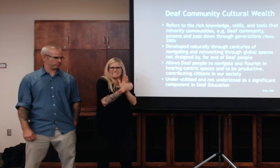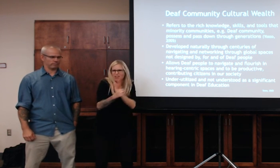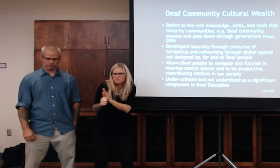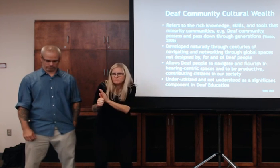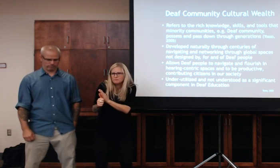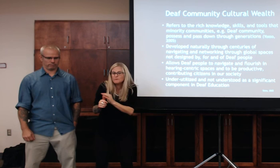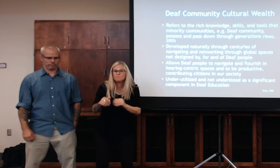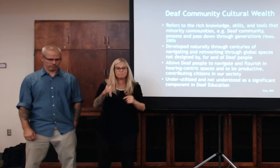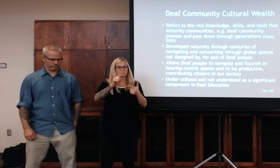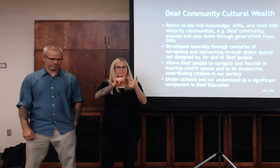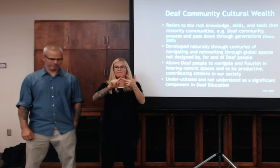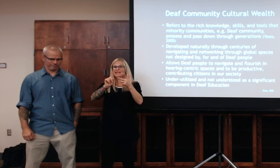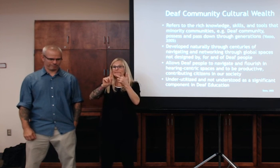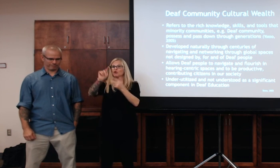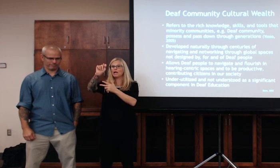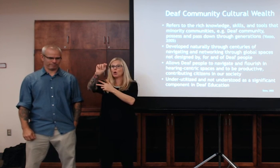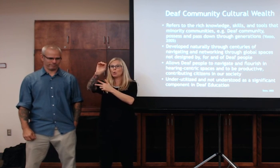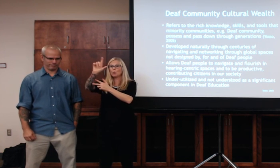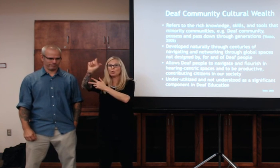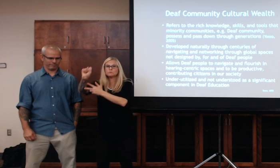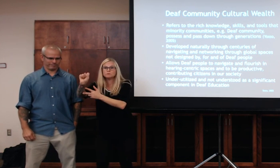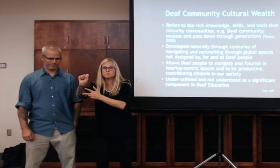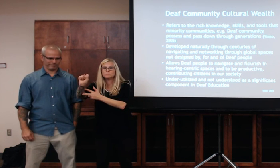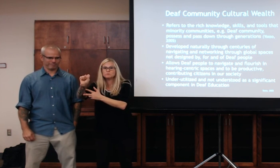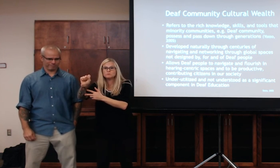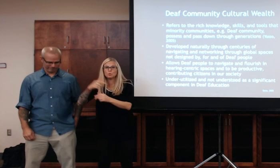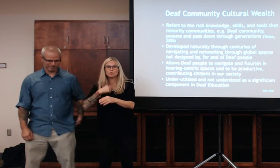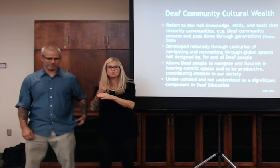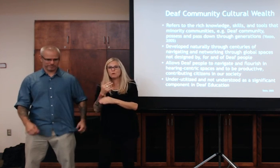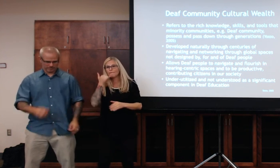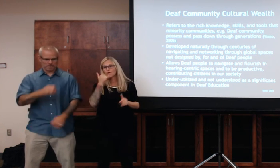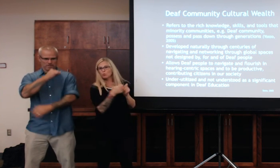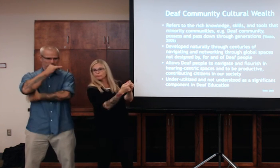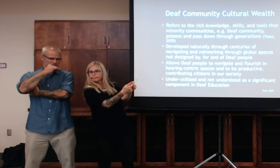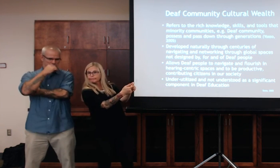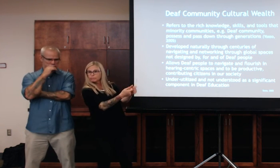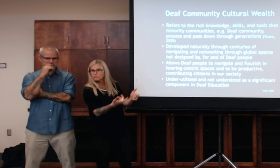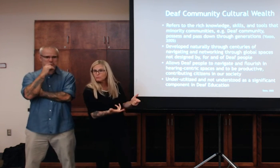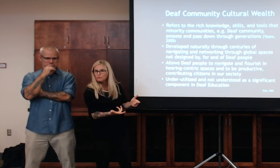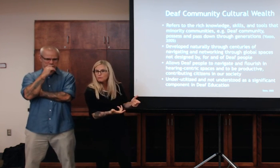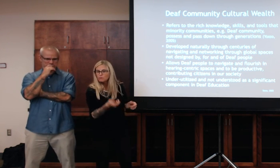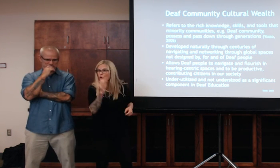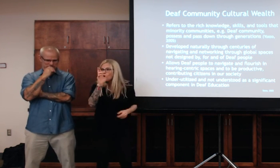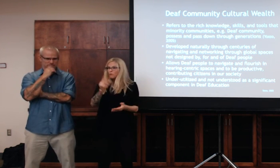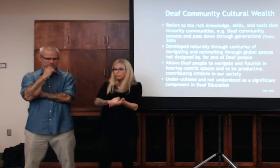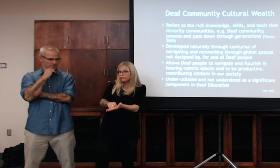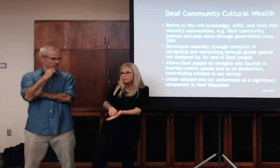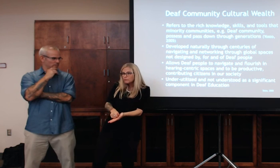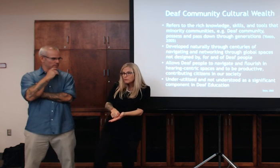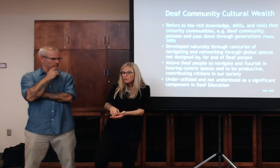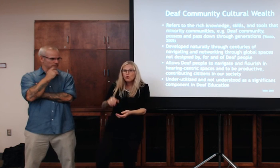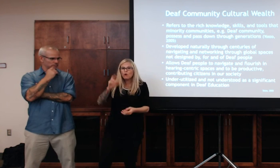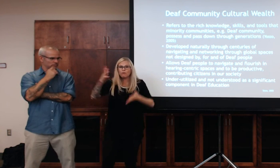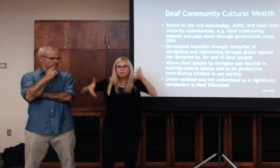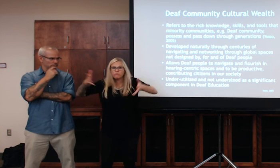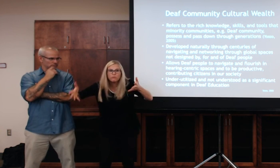different skill sets, different tools that we use, like a phone or pen and paper,